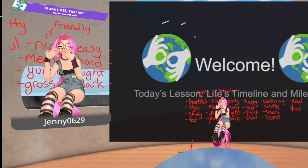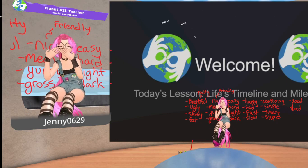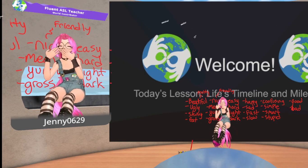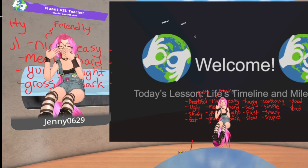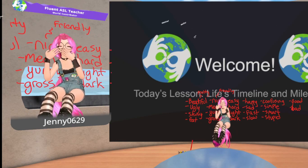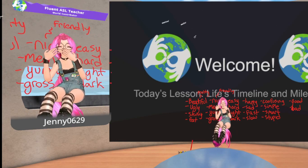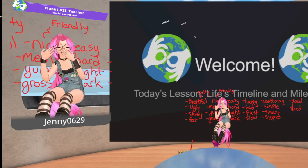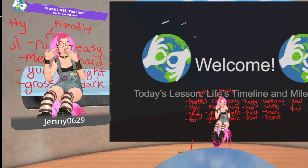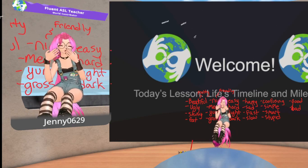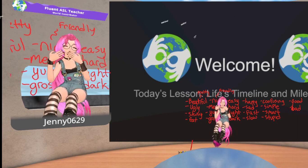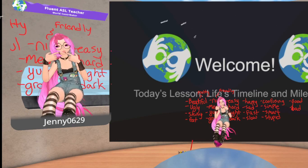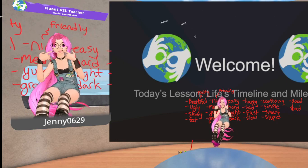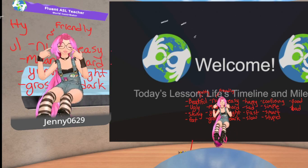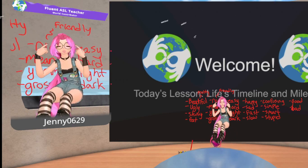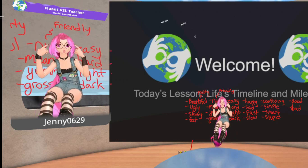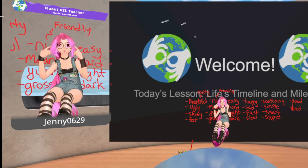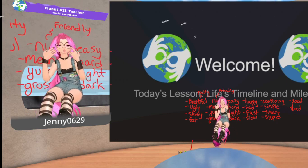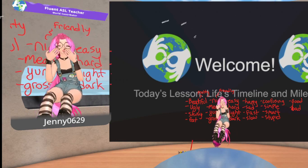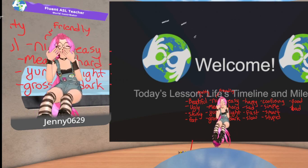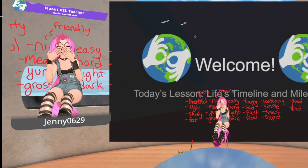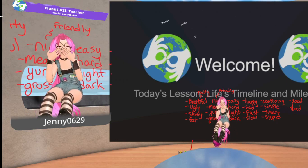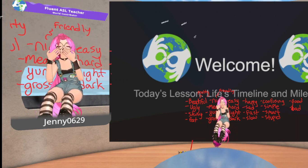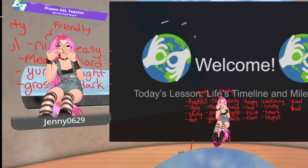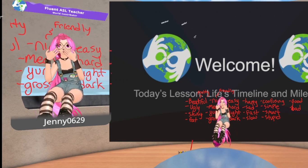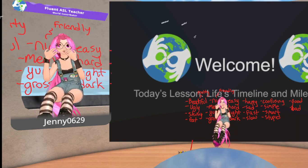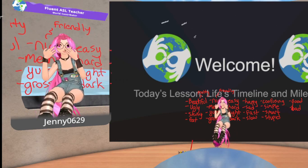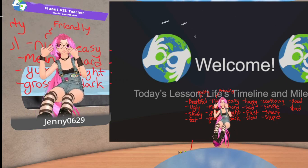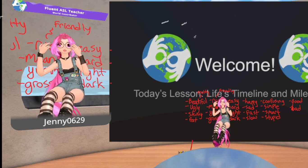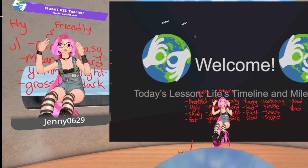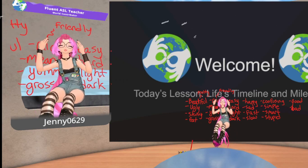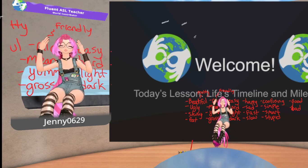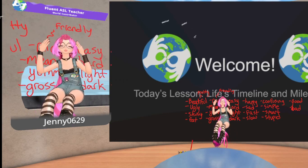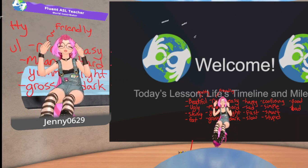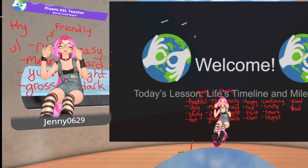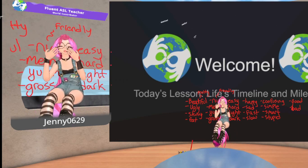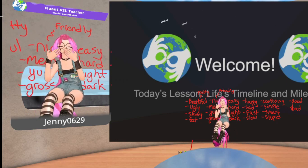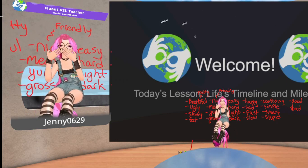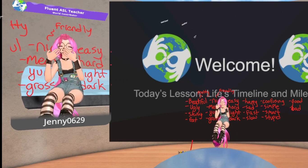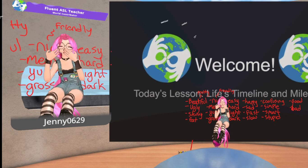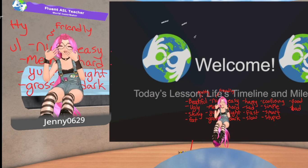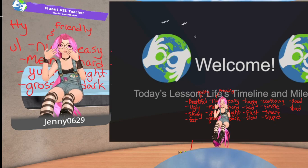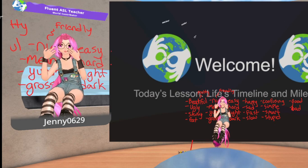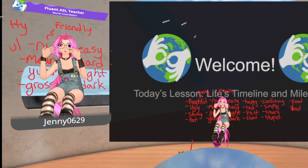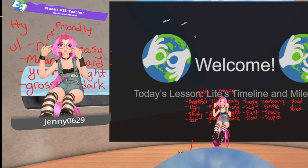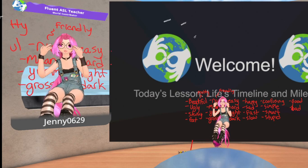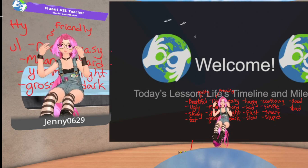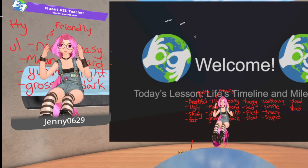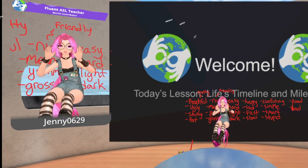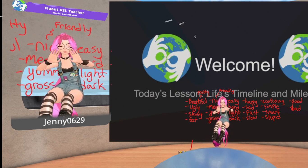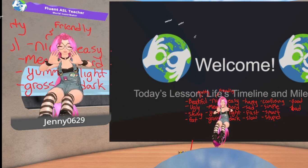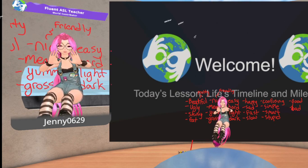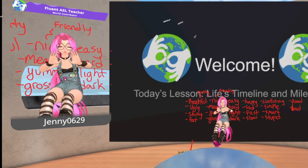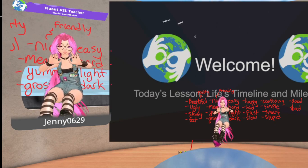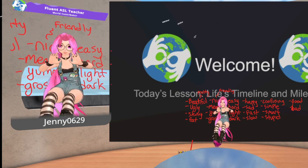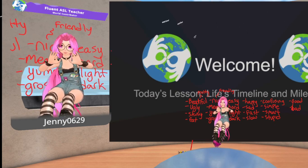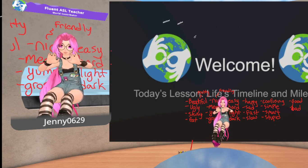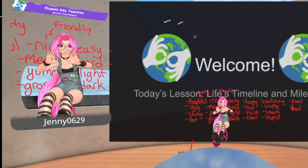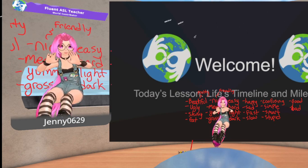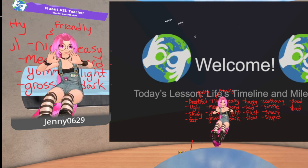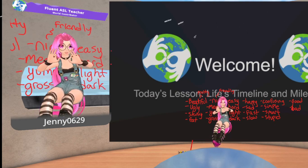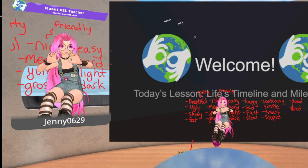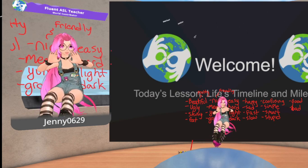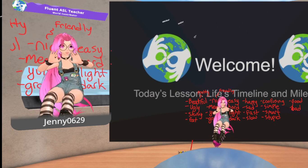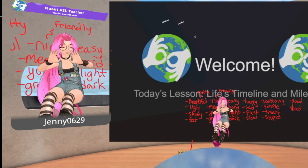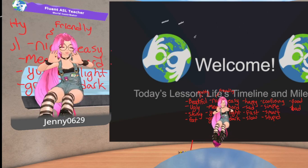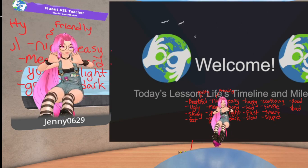of your face, and when you're friendly, you smile a lot. So you're gonna be showing that smiling motion, moving upwards, and doing this kind